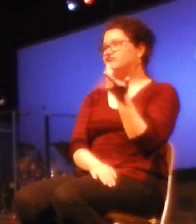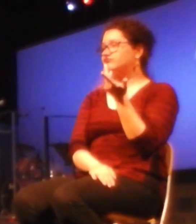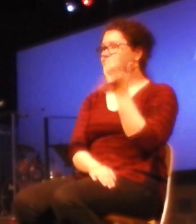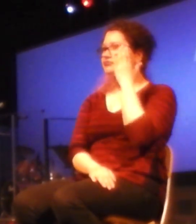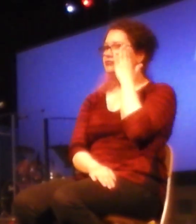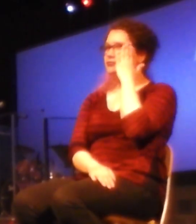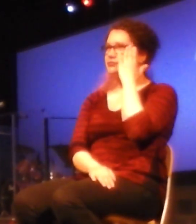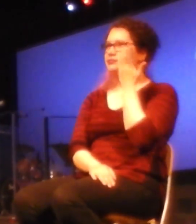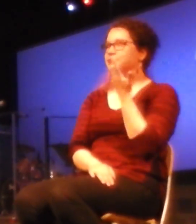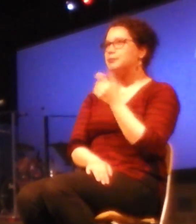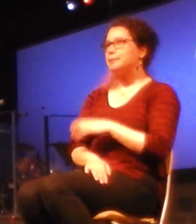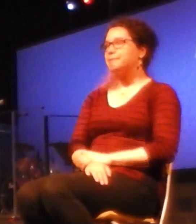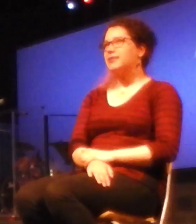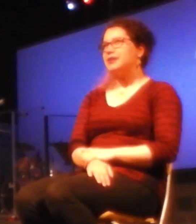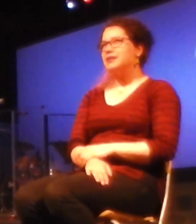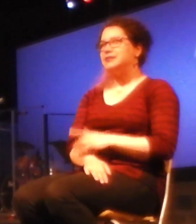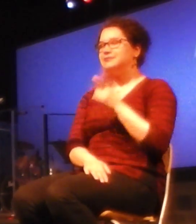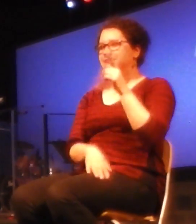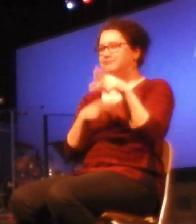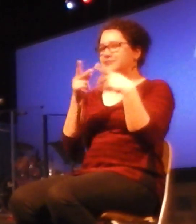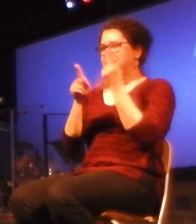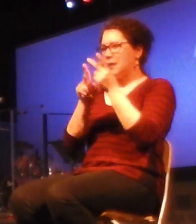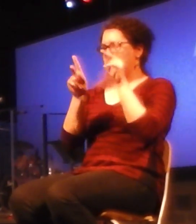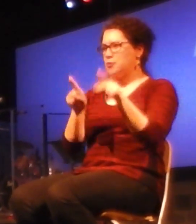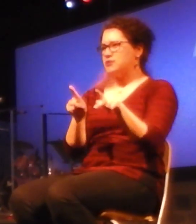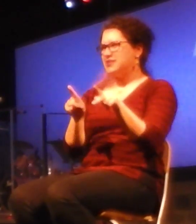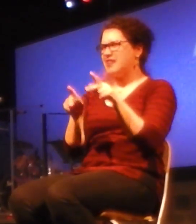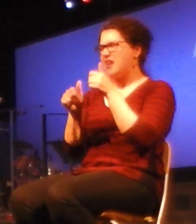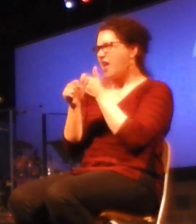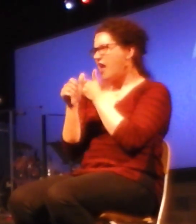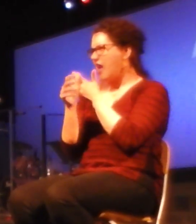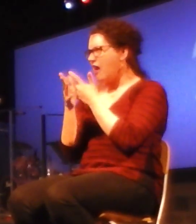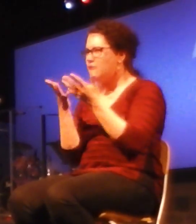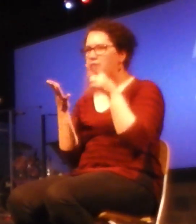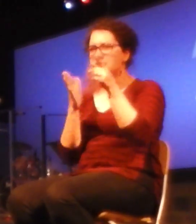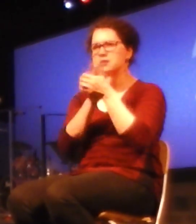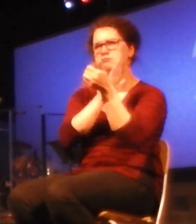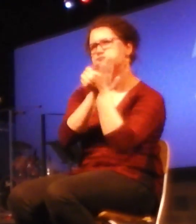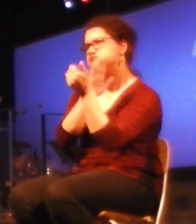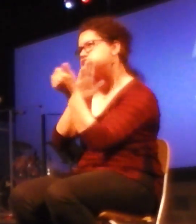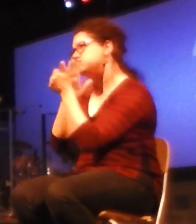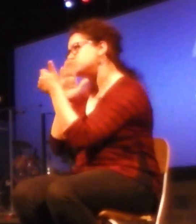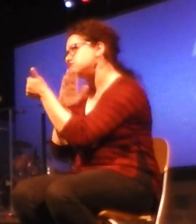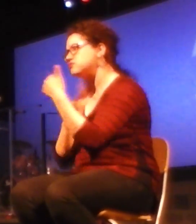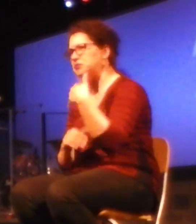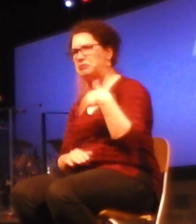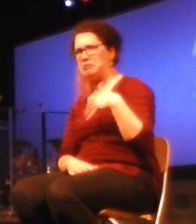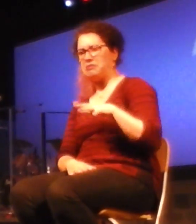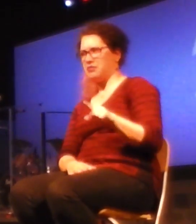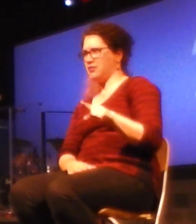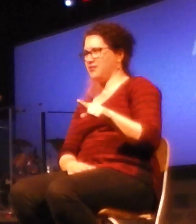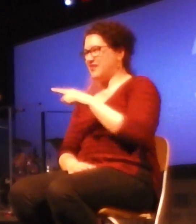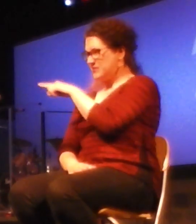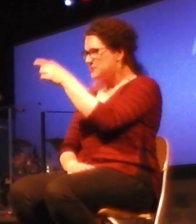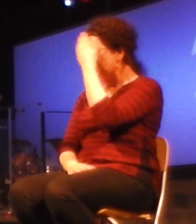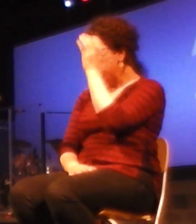life who they're just good at everything. Do you know those kinds of people? They